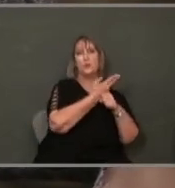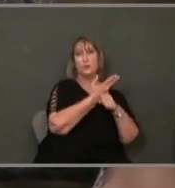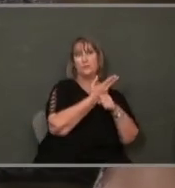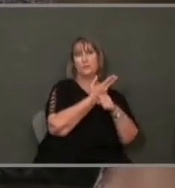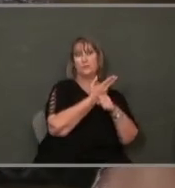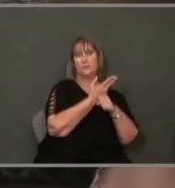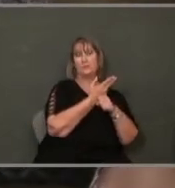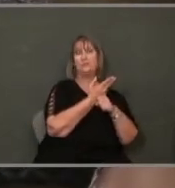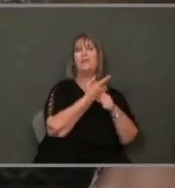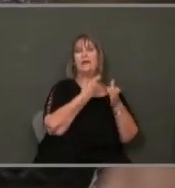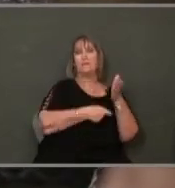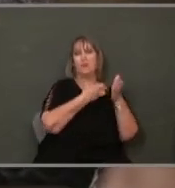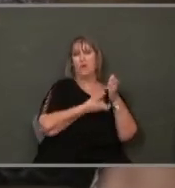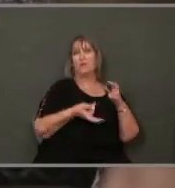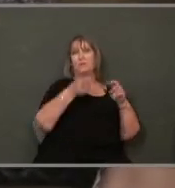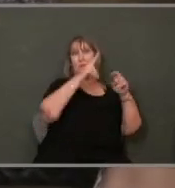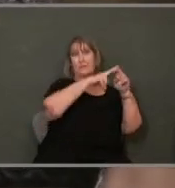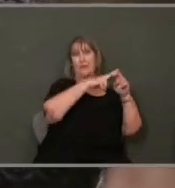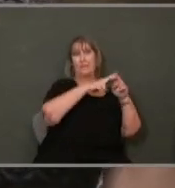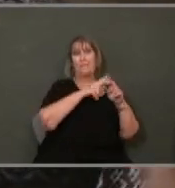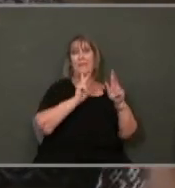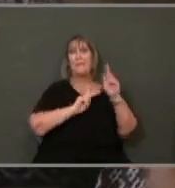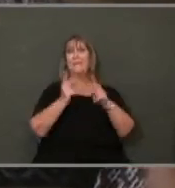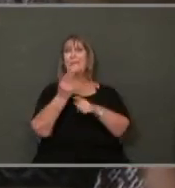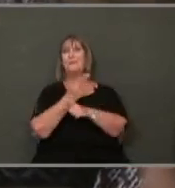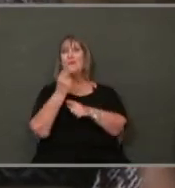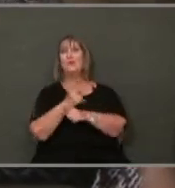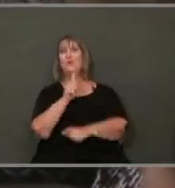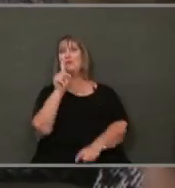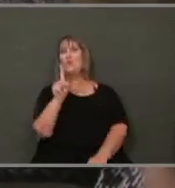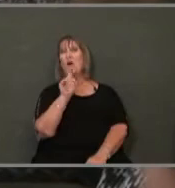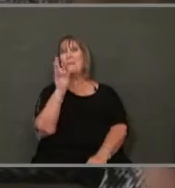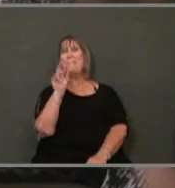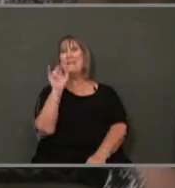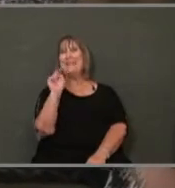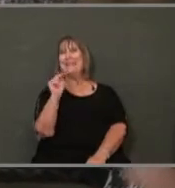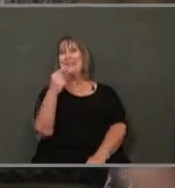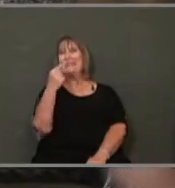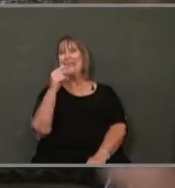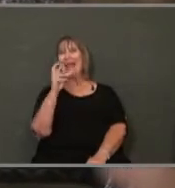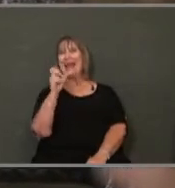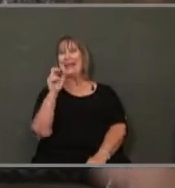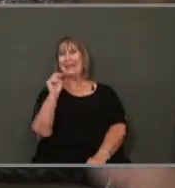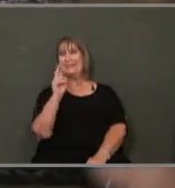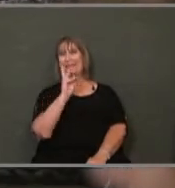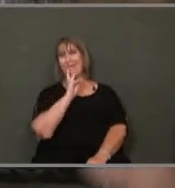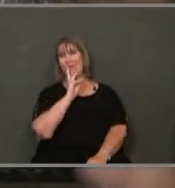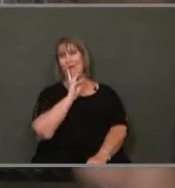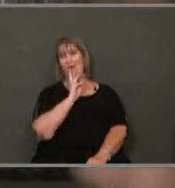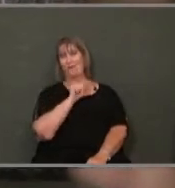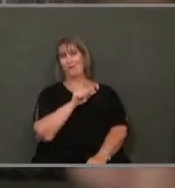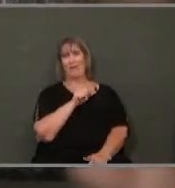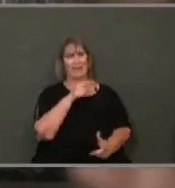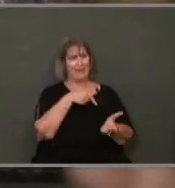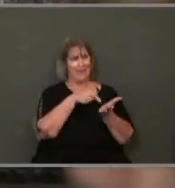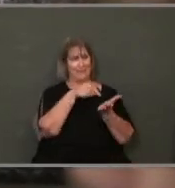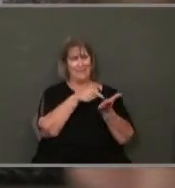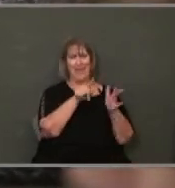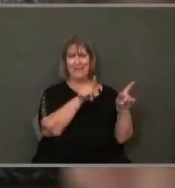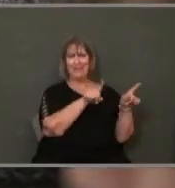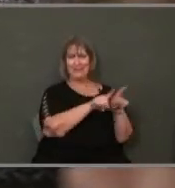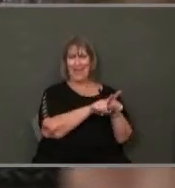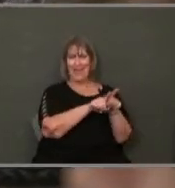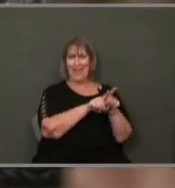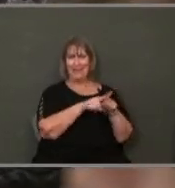million gallons of water, but I don't believe they're paying any kind of overage or paying more under that kind